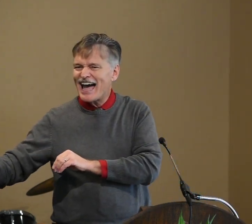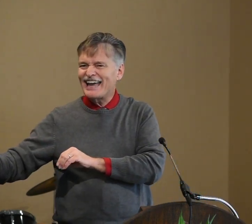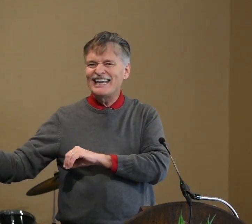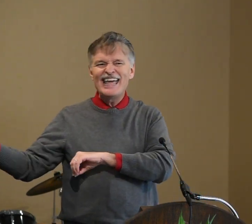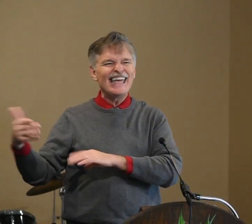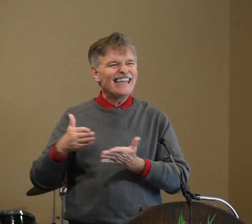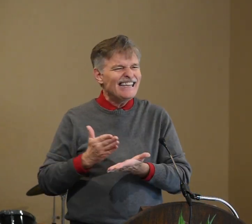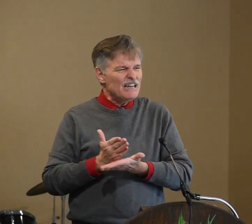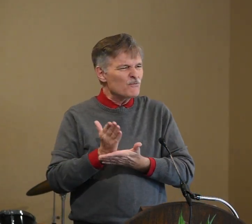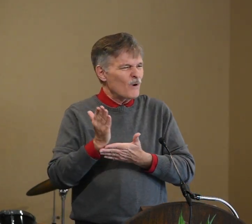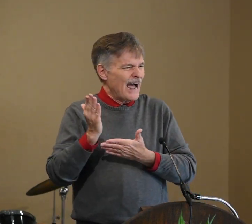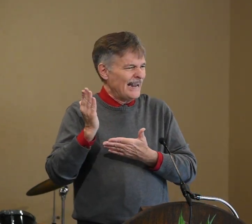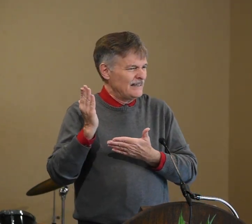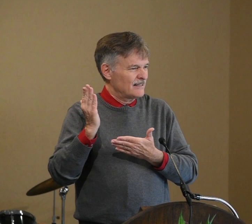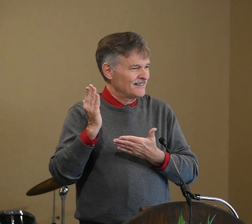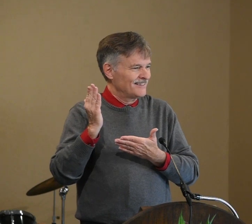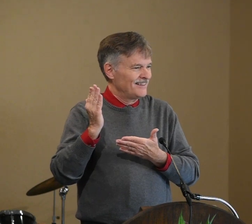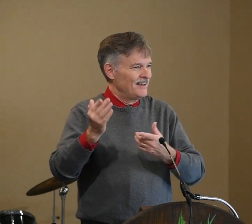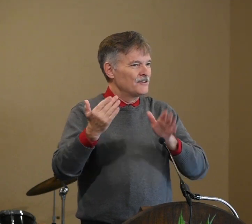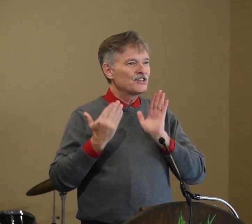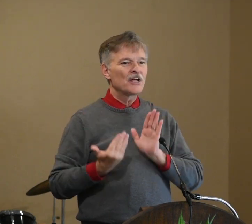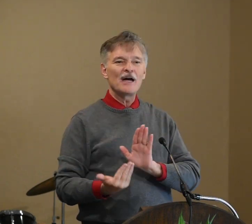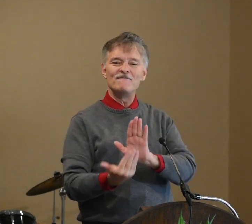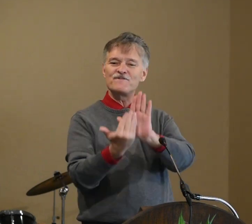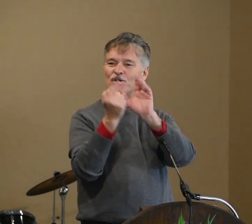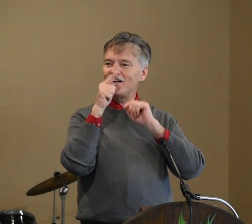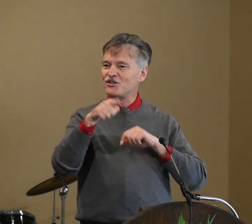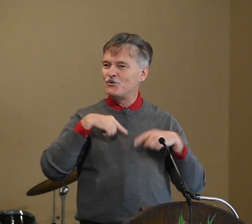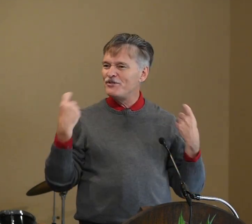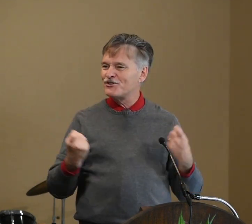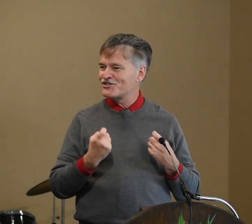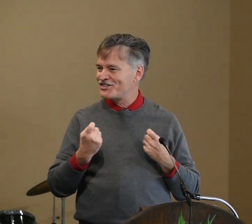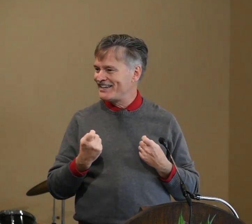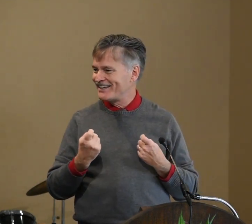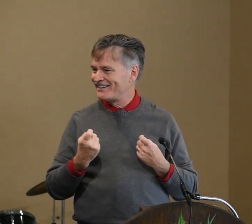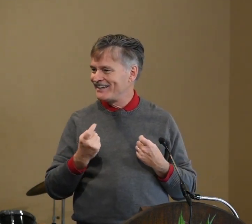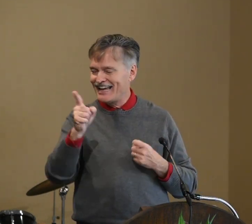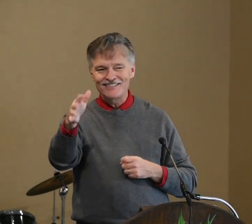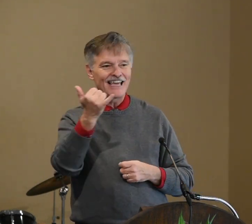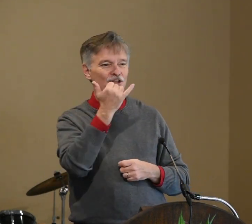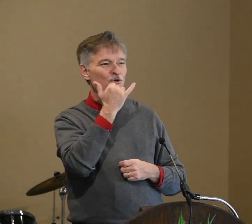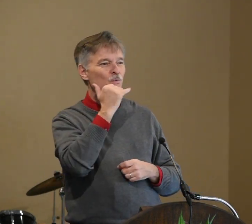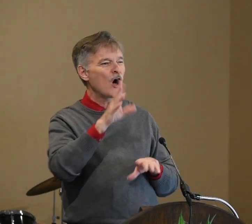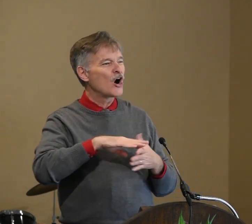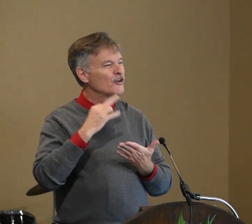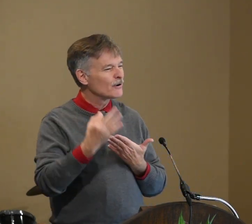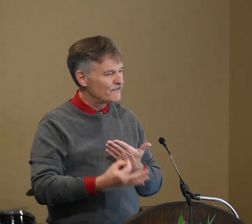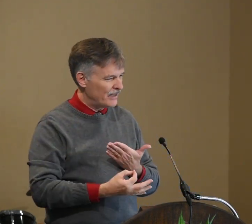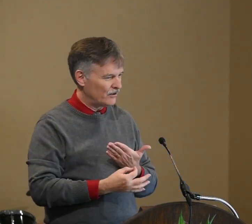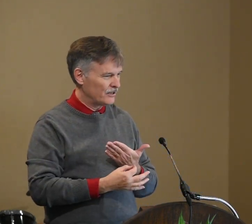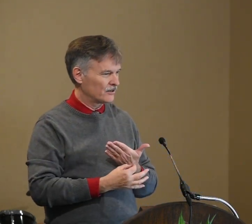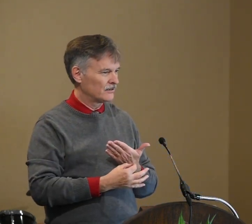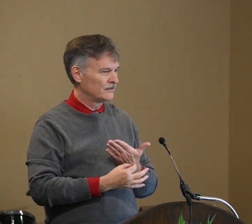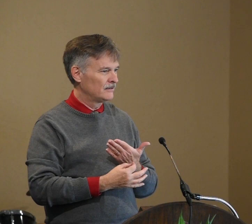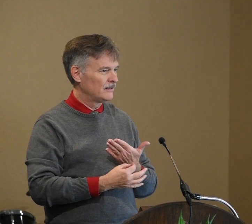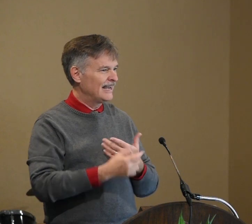aside any right to confront you with your sin and saying you're wrong, you're a failure. He's